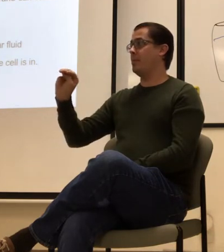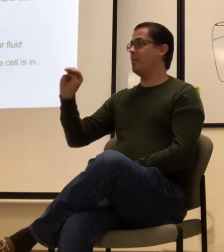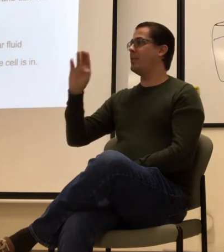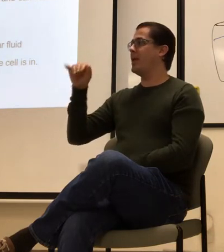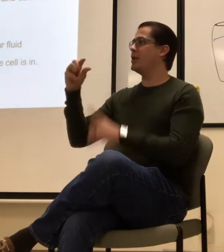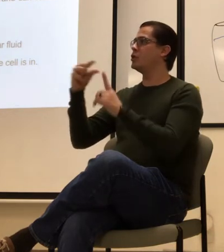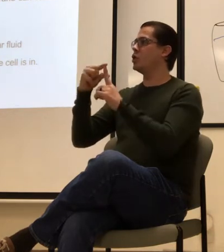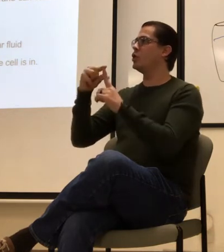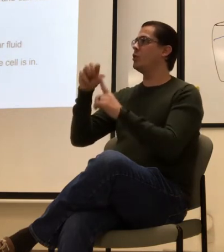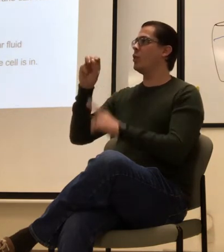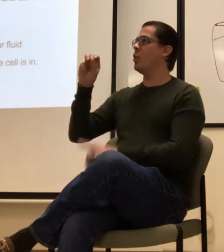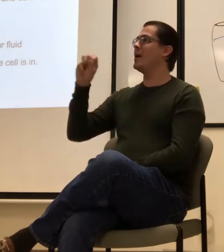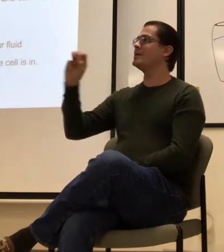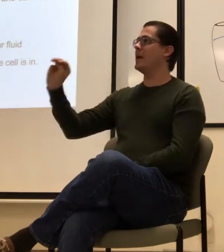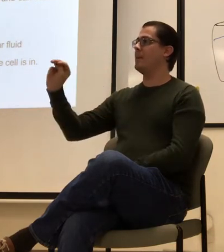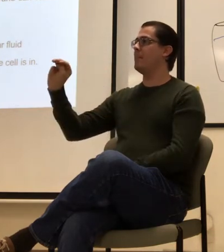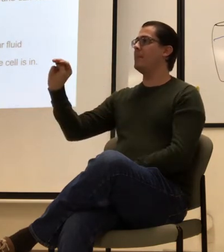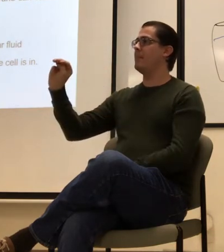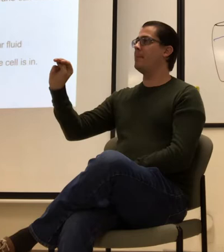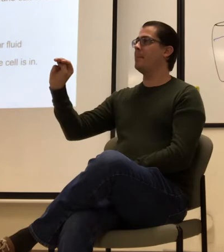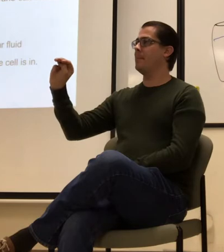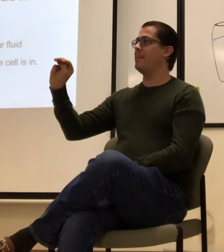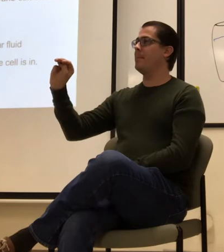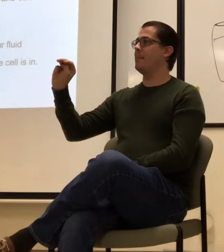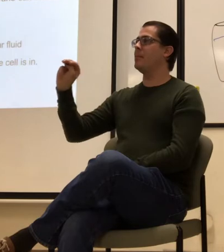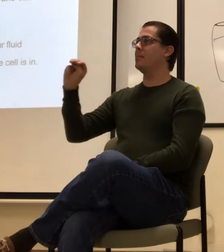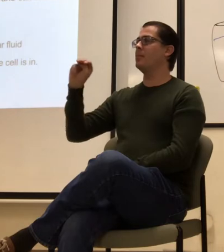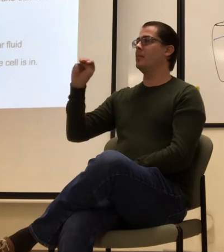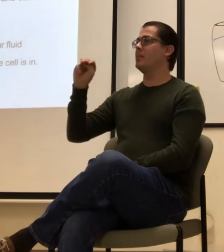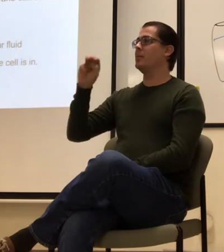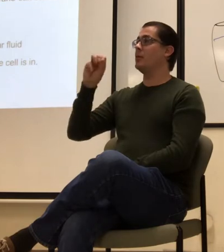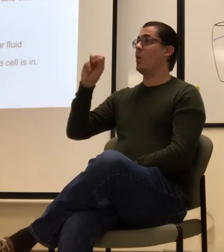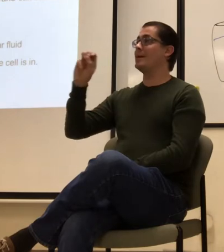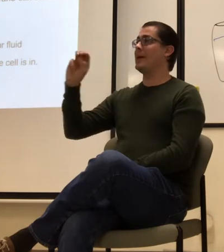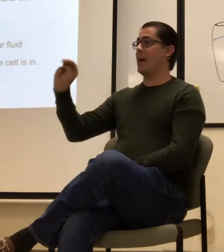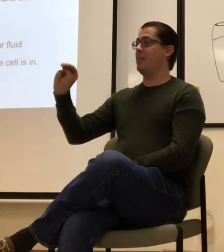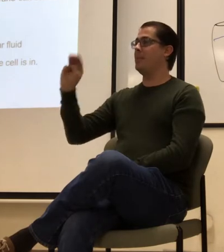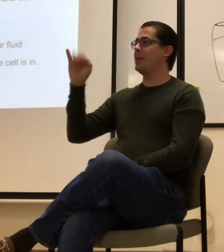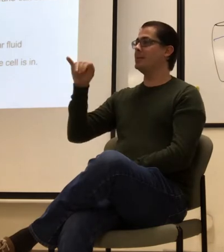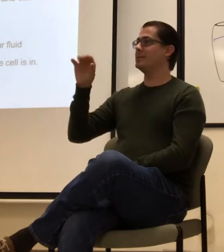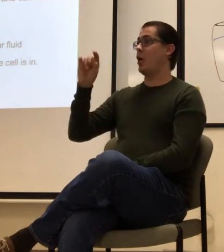that term is because of osmosis, osmolarity.